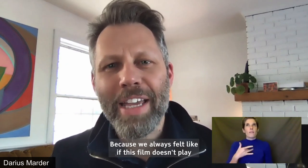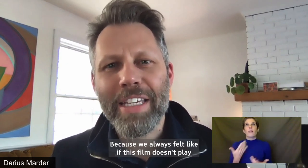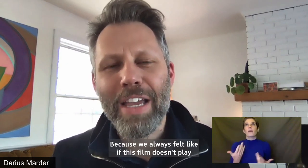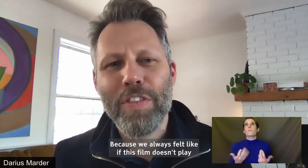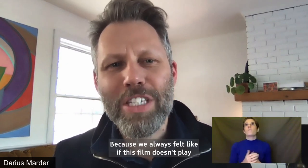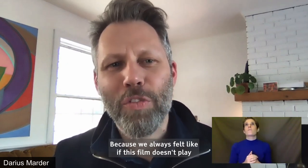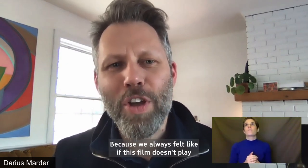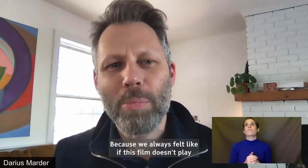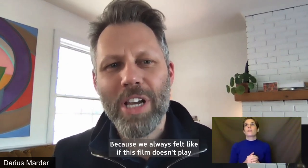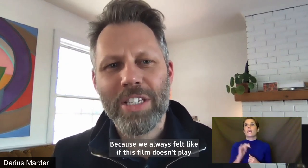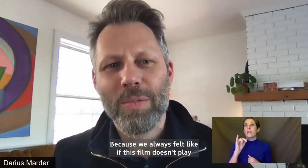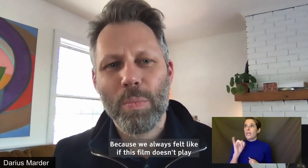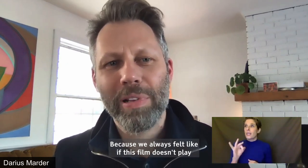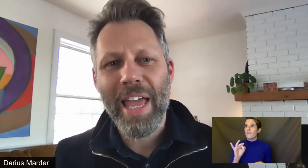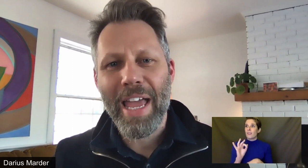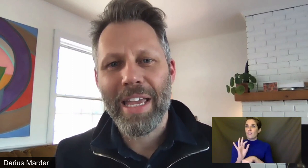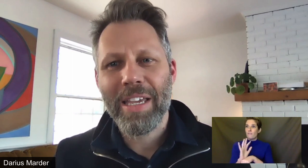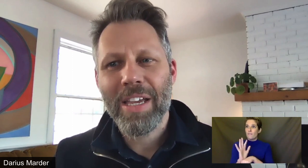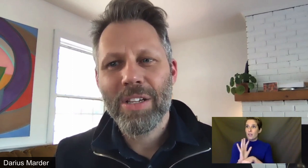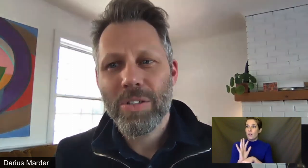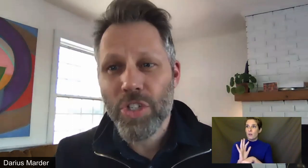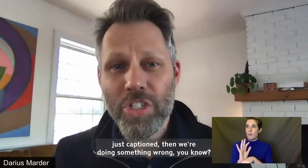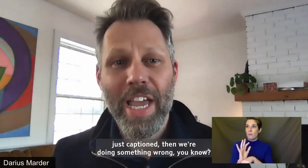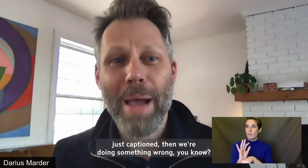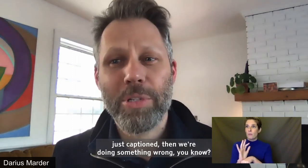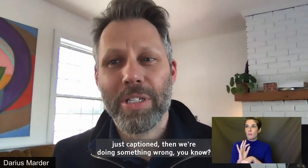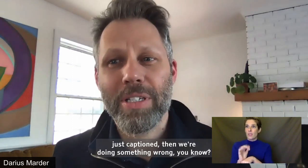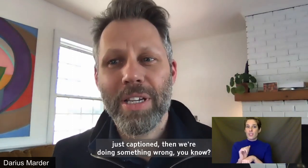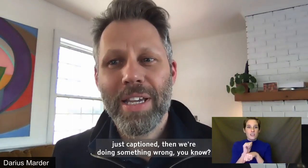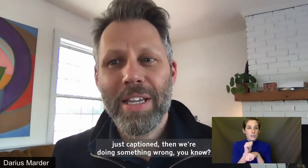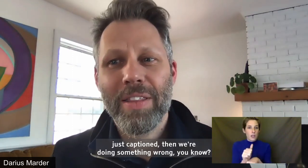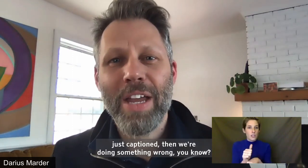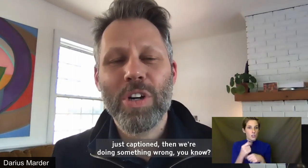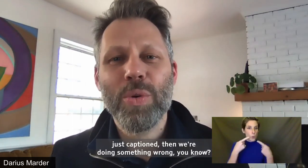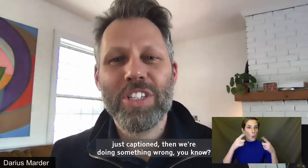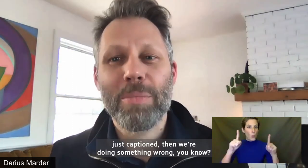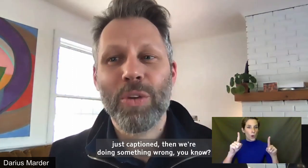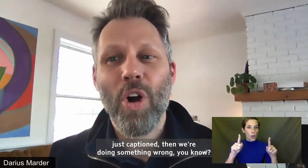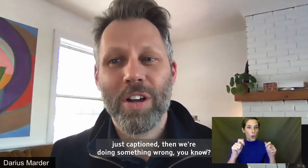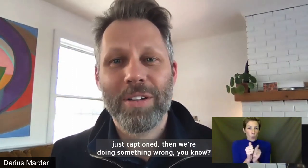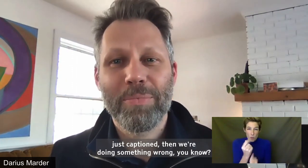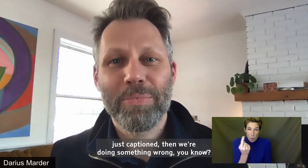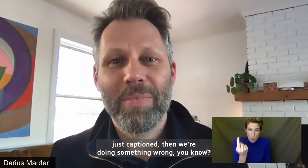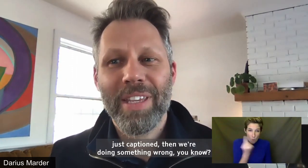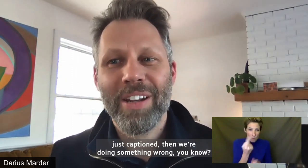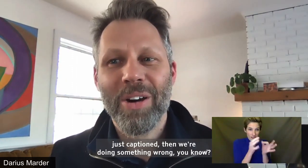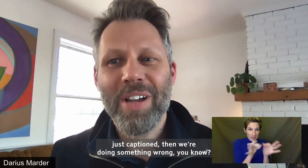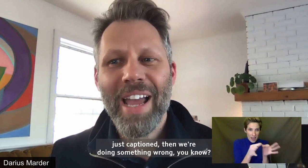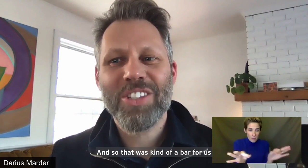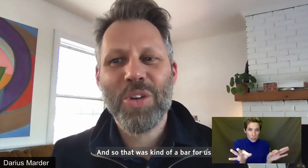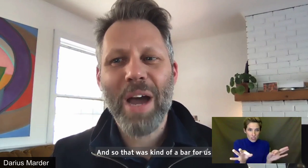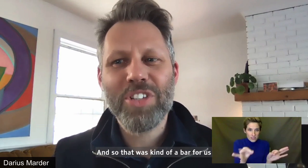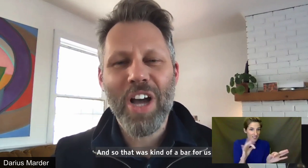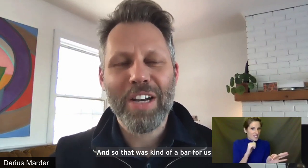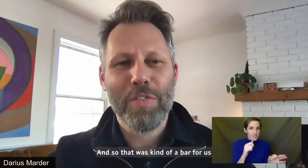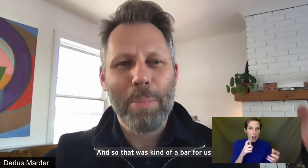felt like if this film doesn't play just captioned, then we're doing something wrong, you know?